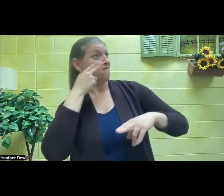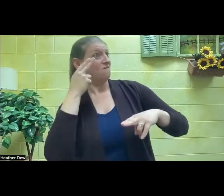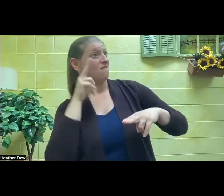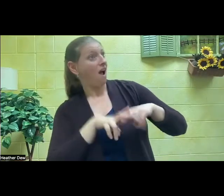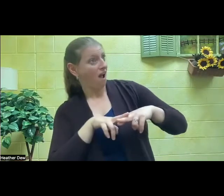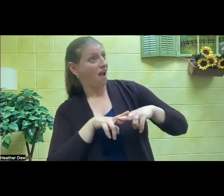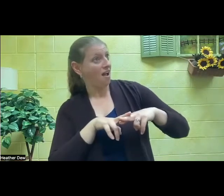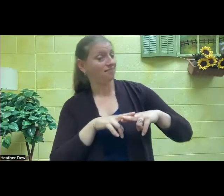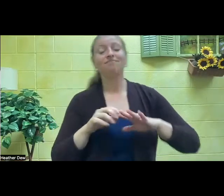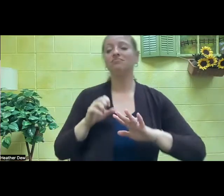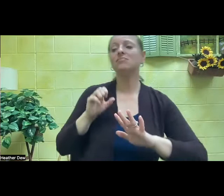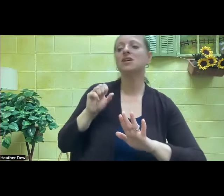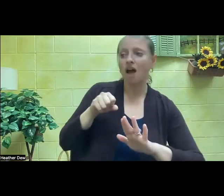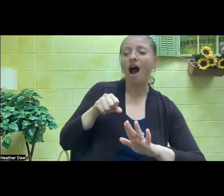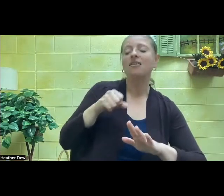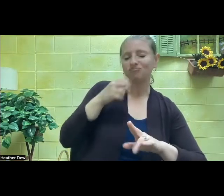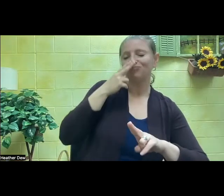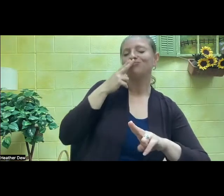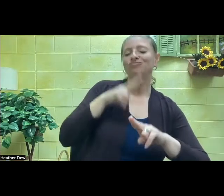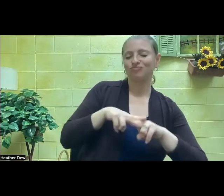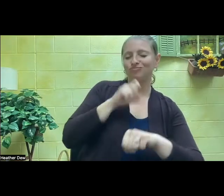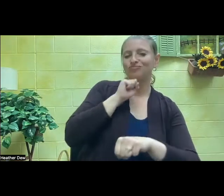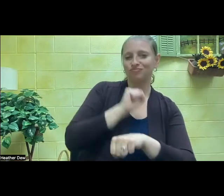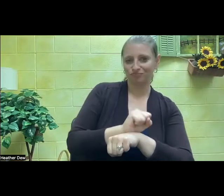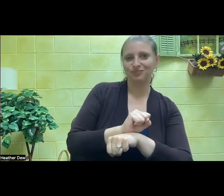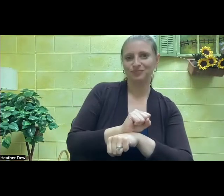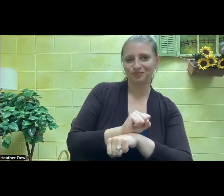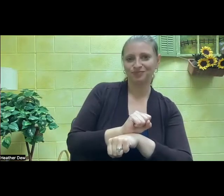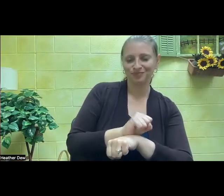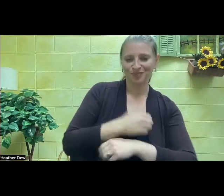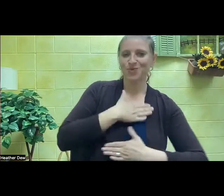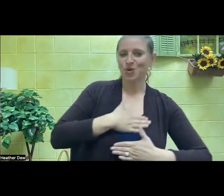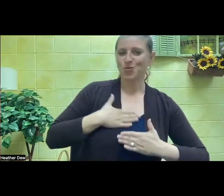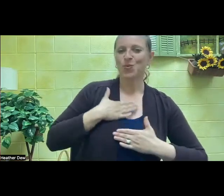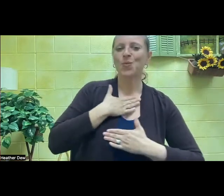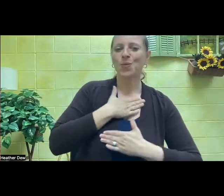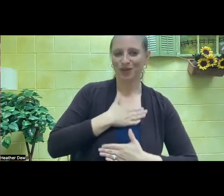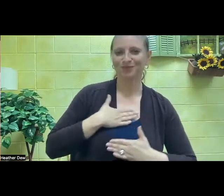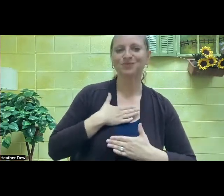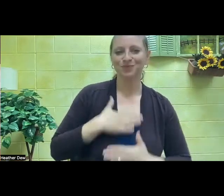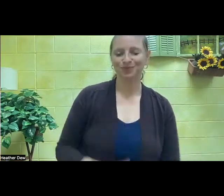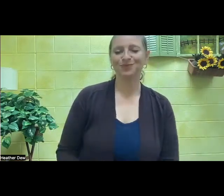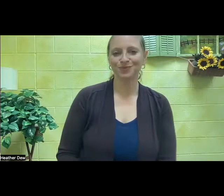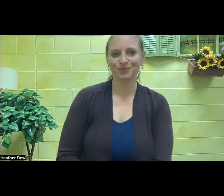was, my little one, it was. Look at all that fun we had in the kitchen and in Cuba."